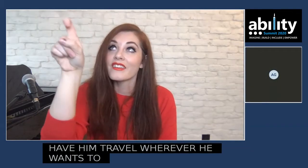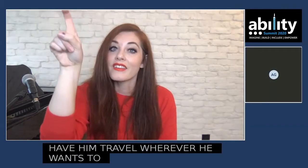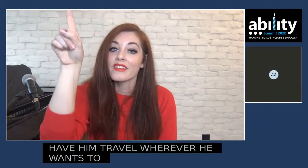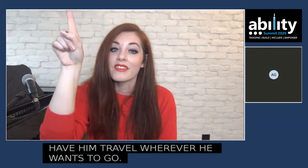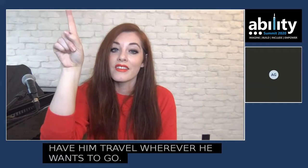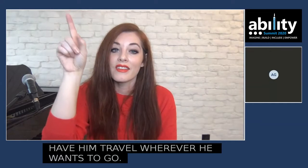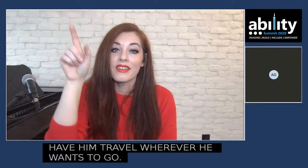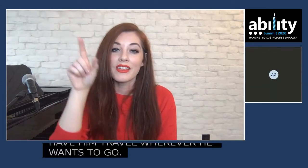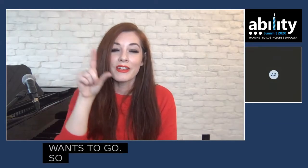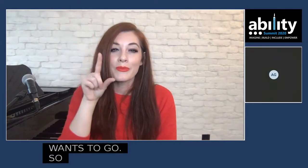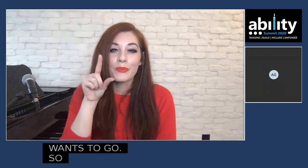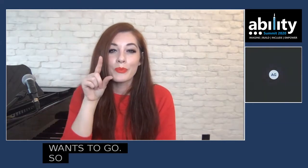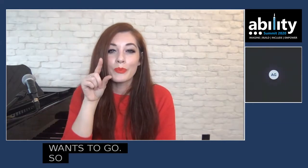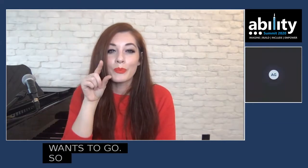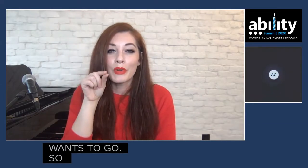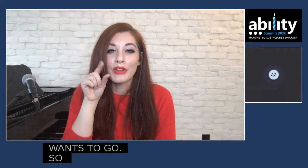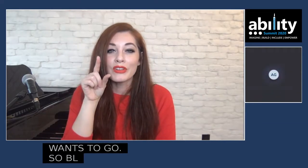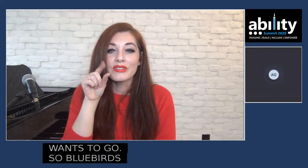fly.